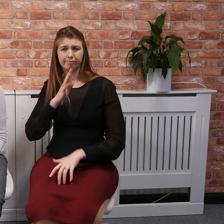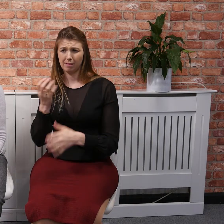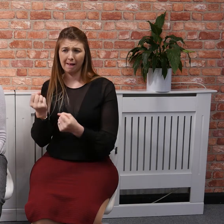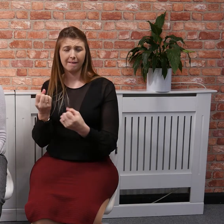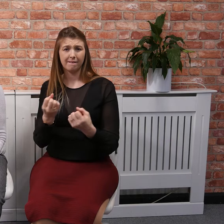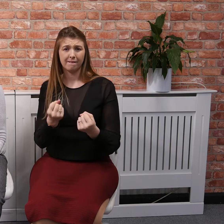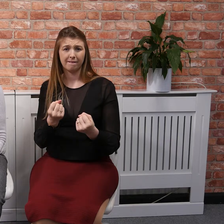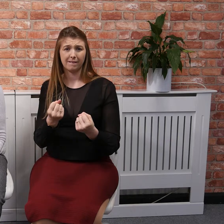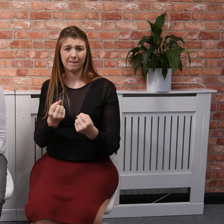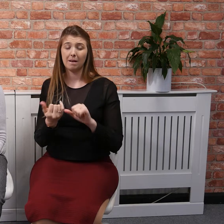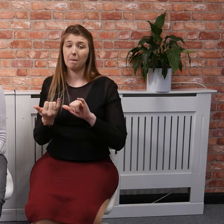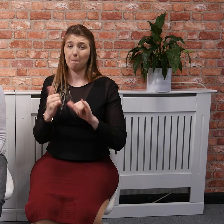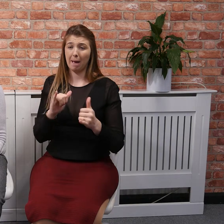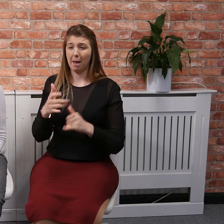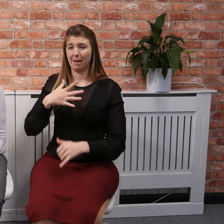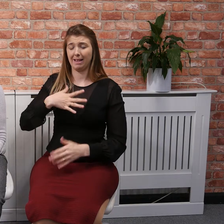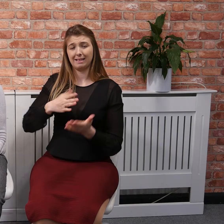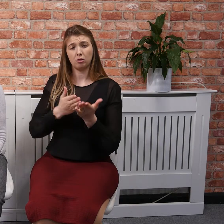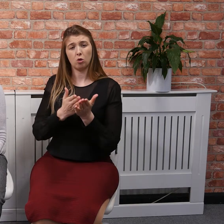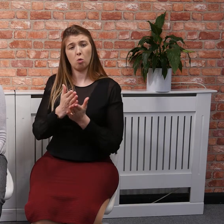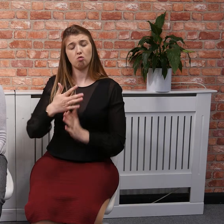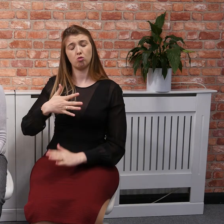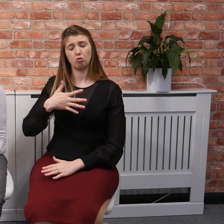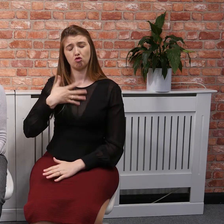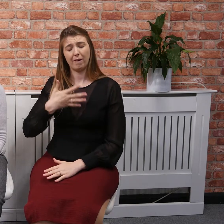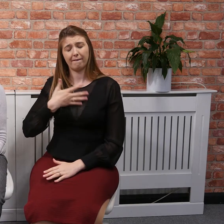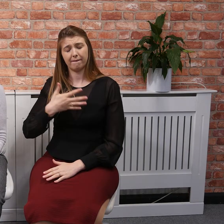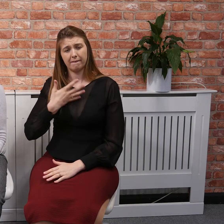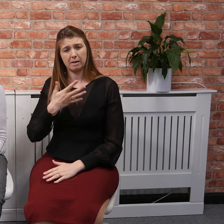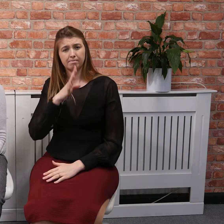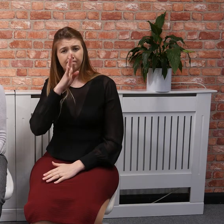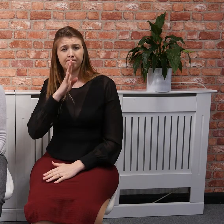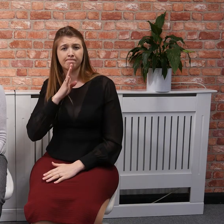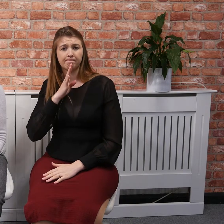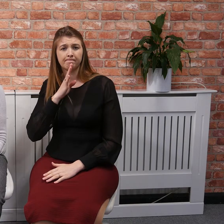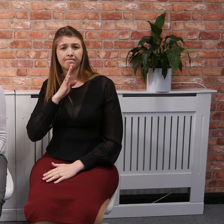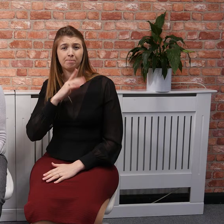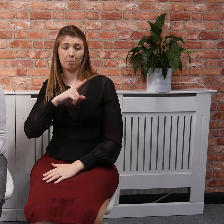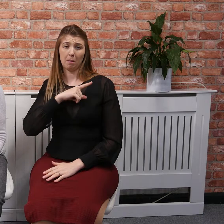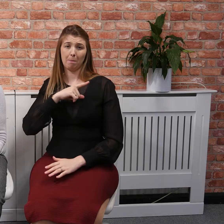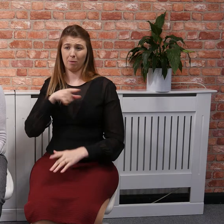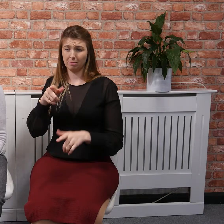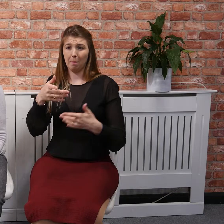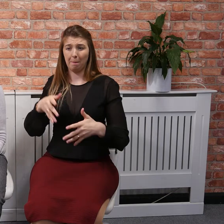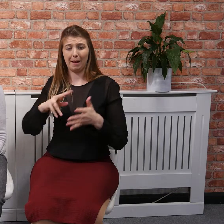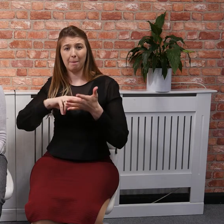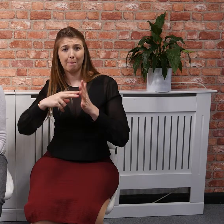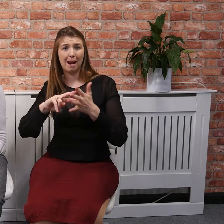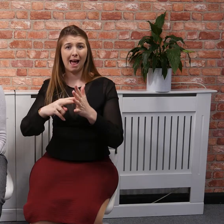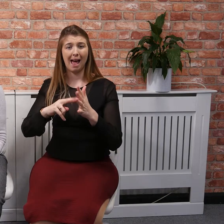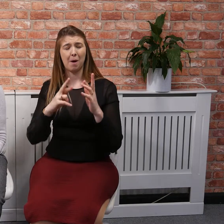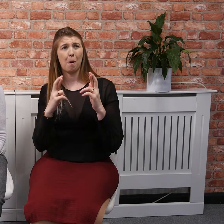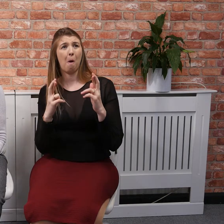grieve. They're thinking about what they were waiting for, the kind of hopes and plans that they had for